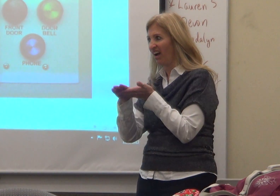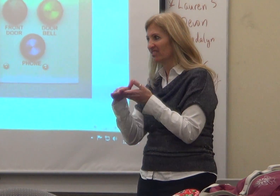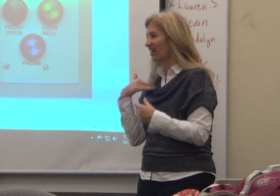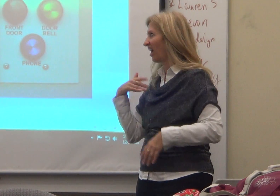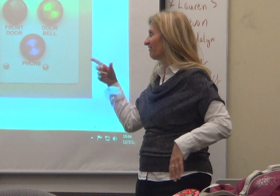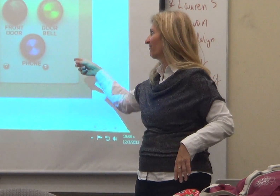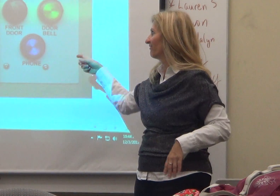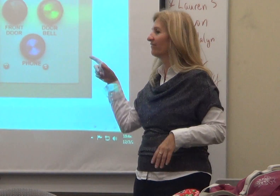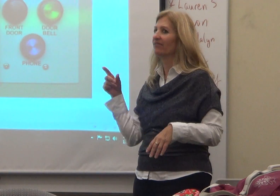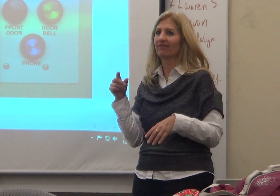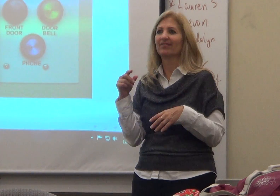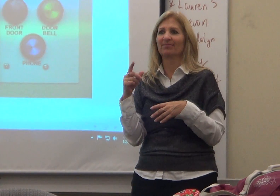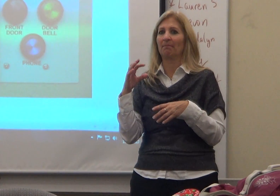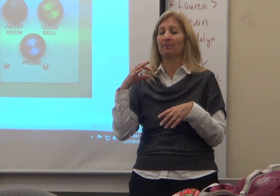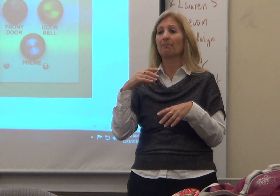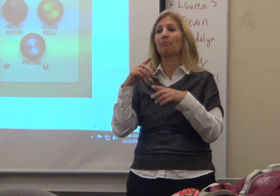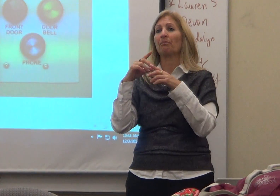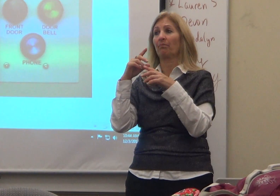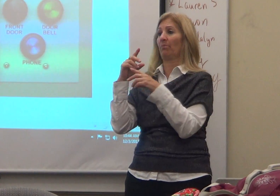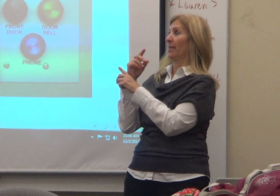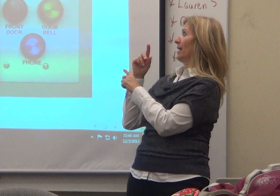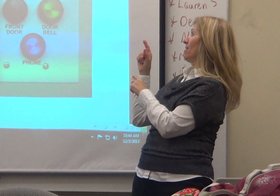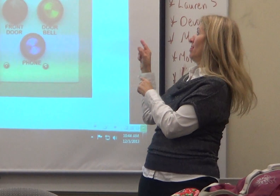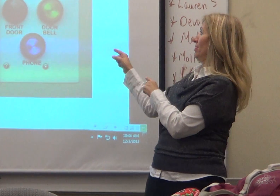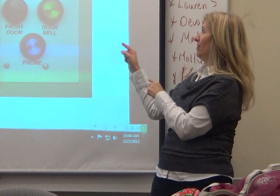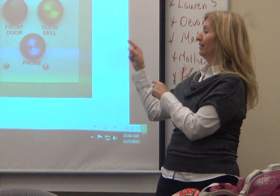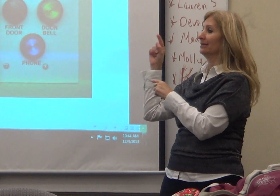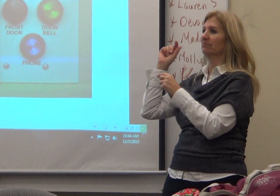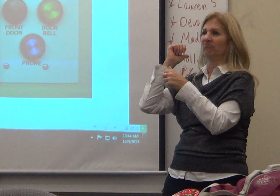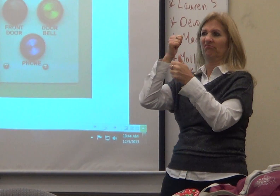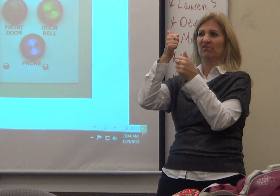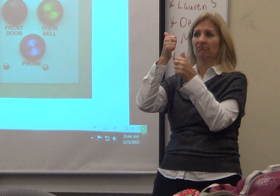So as you can see here, pay attention to this because this is a really cool feature that we have.